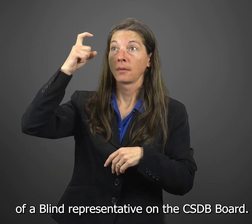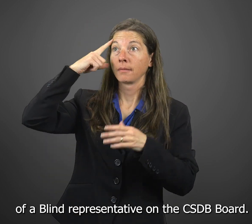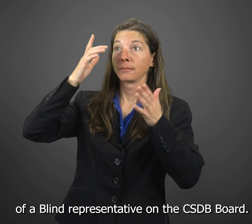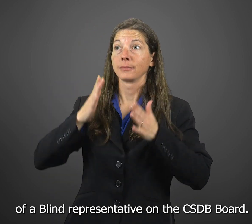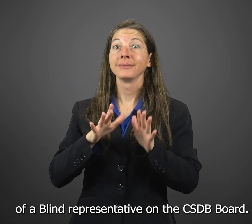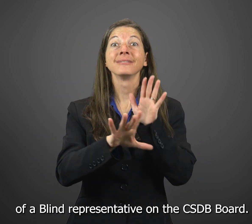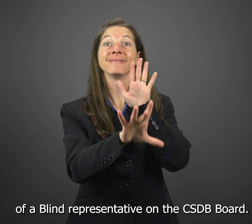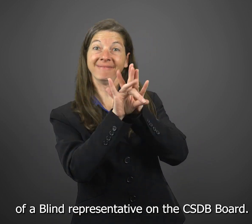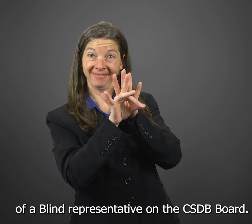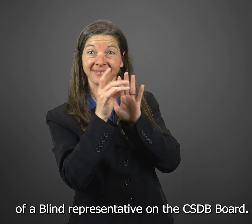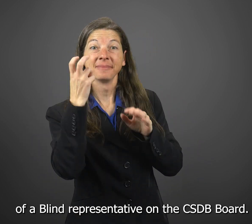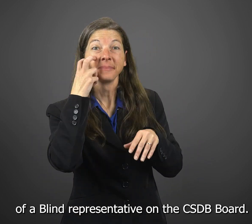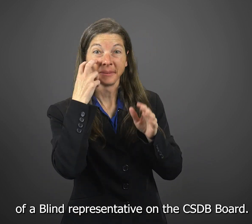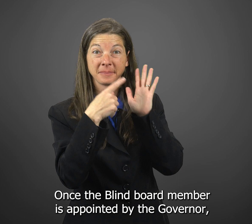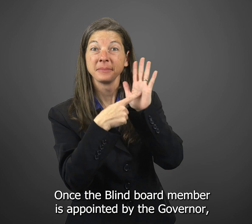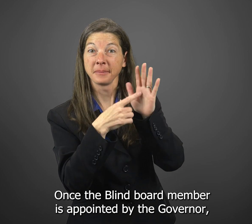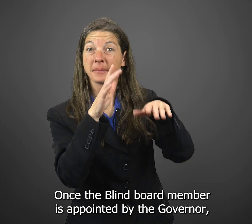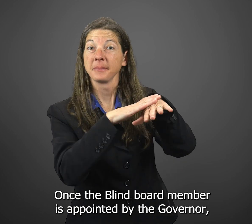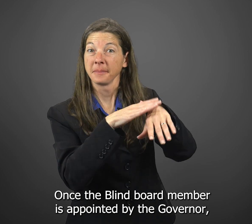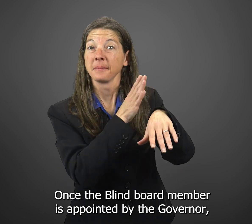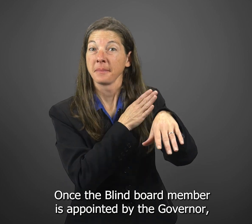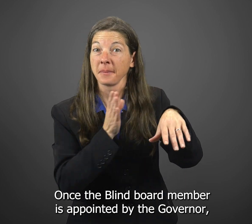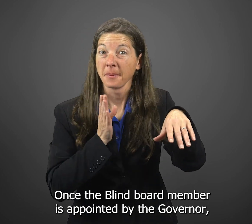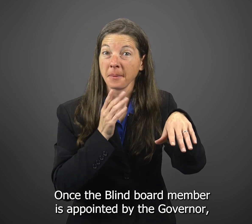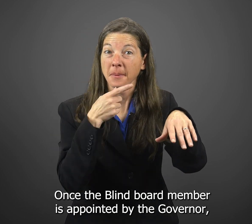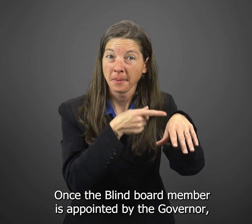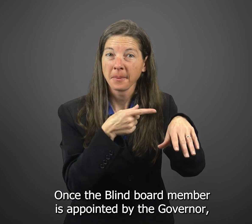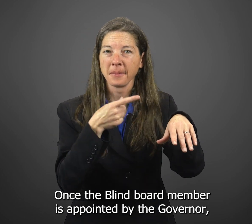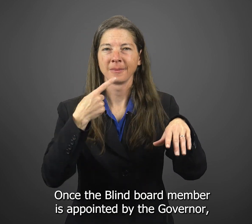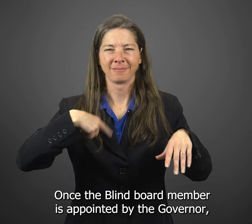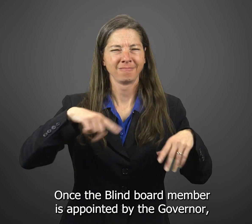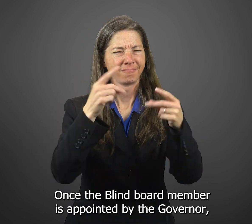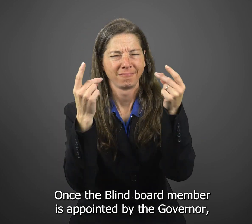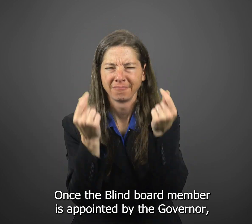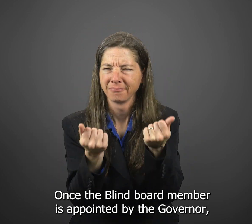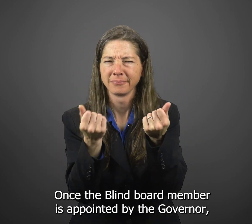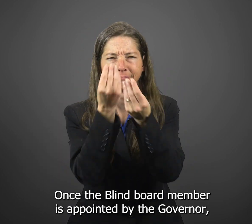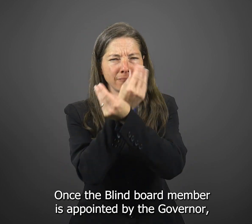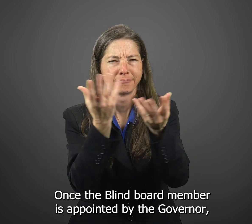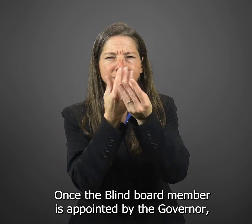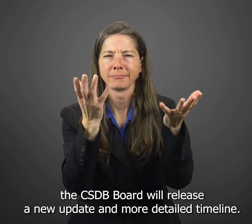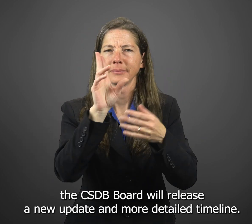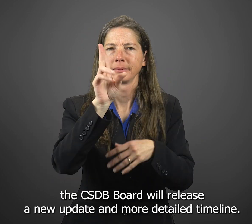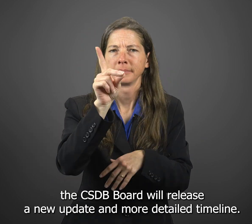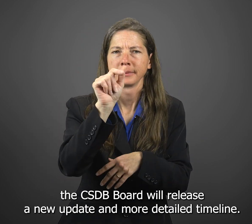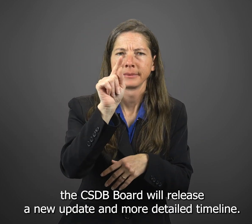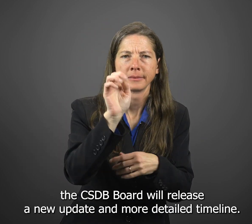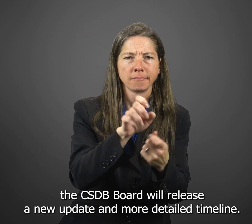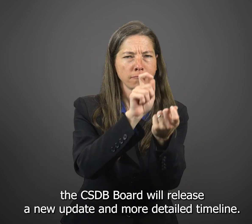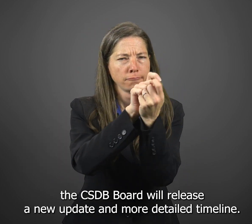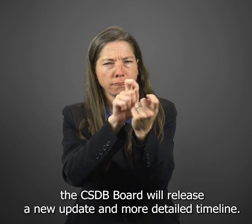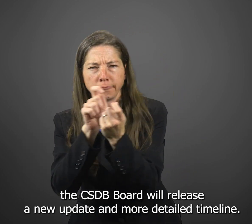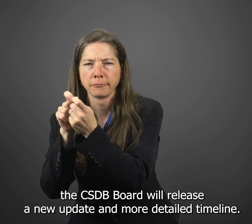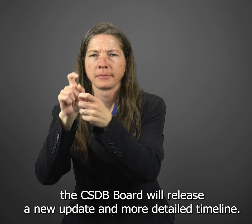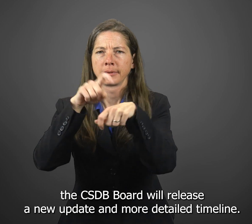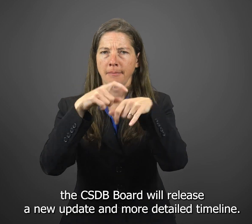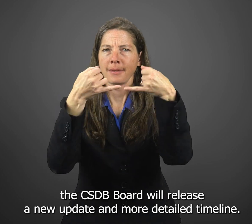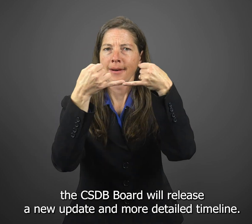on the CSDB board. Once the blind board member is appointed by the governor, the CSDB board will release a new update and more